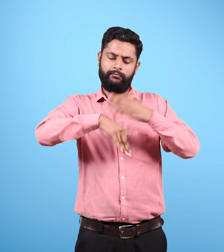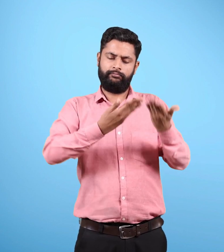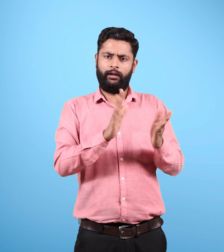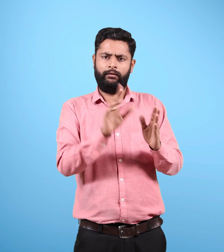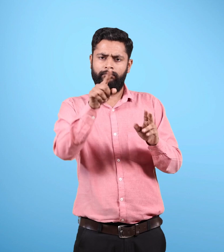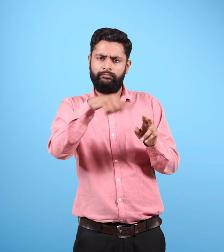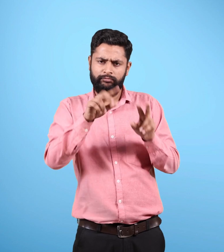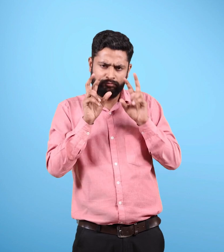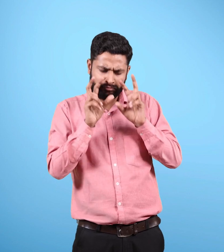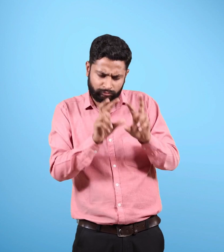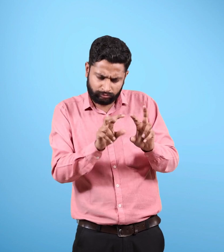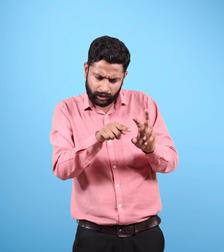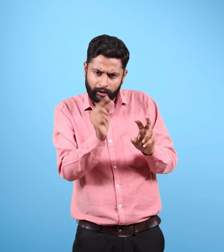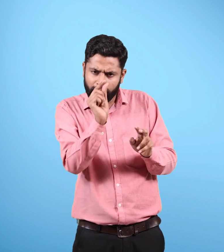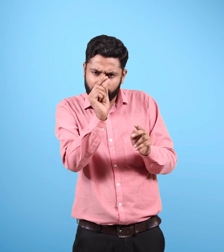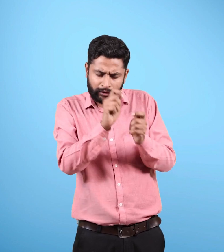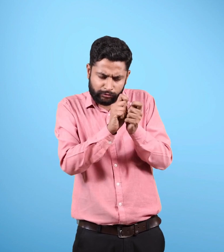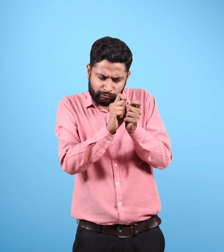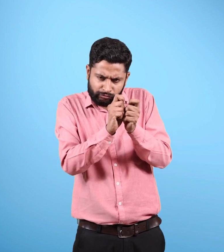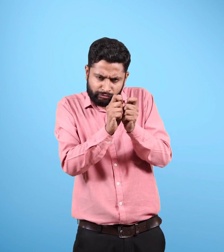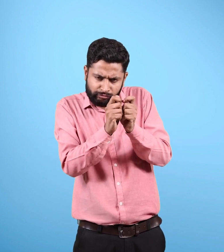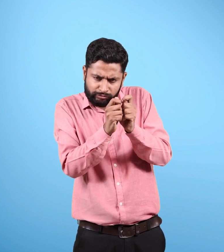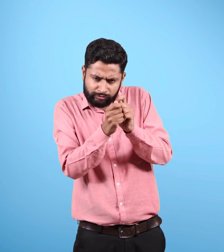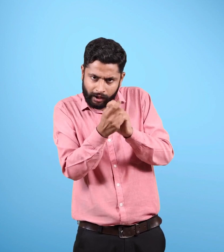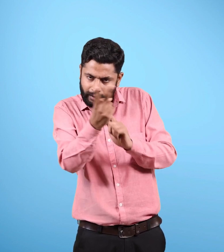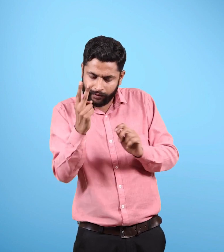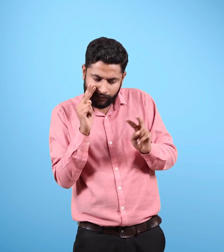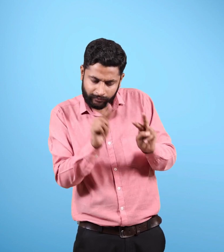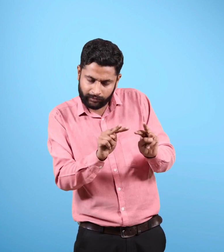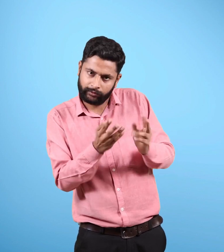The following day, do you observe any changes in the seeds?